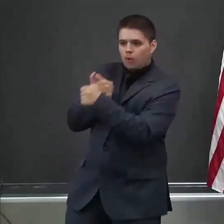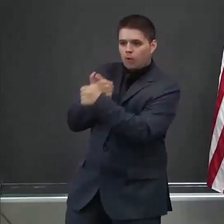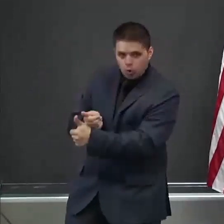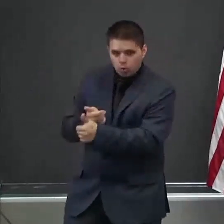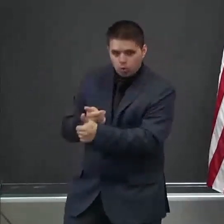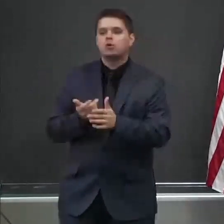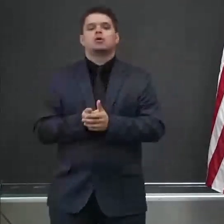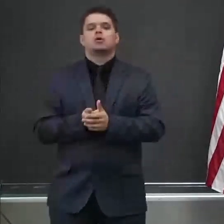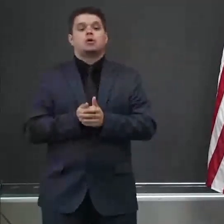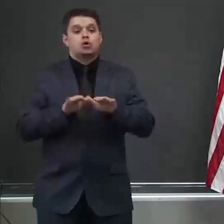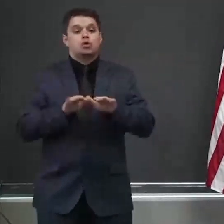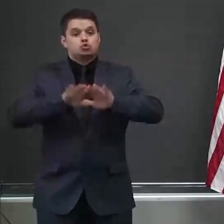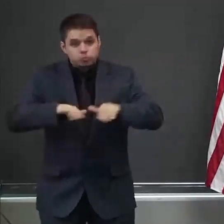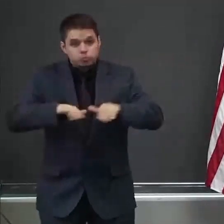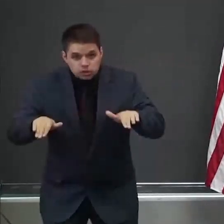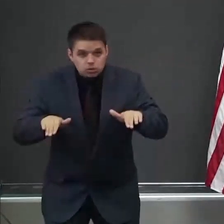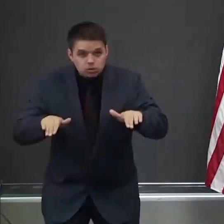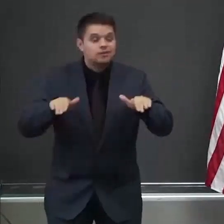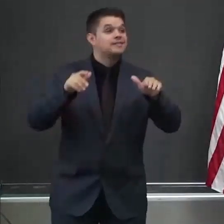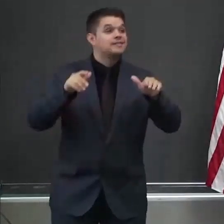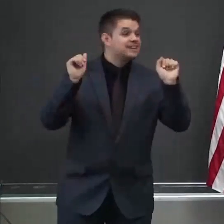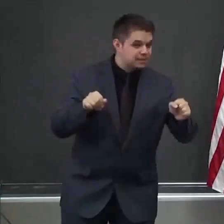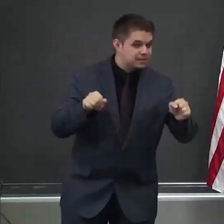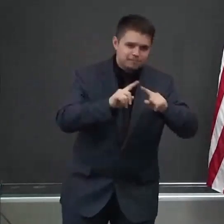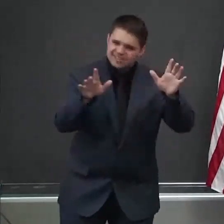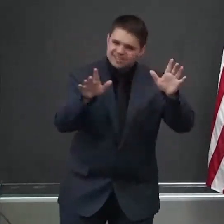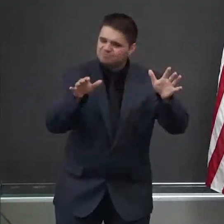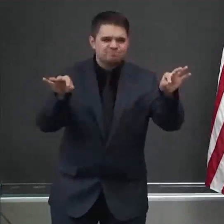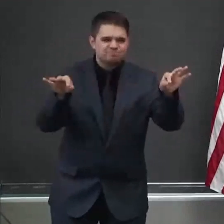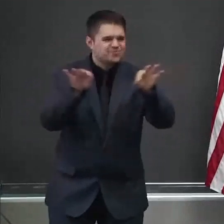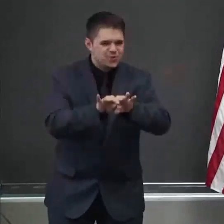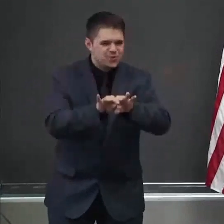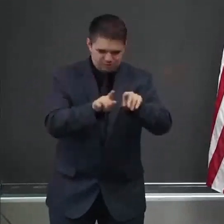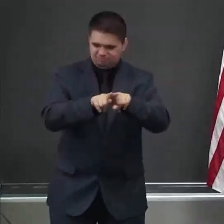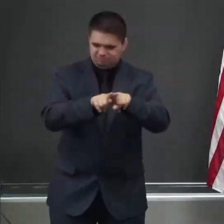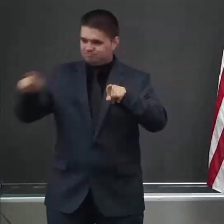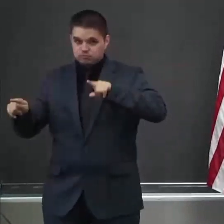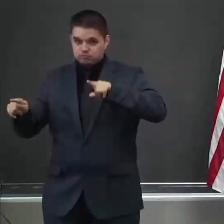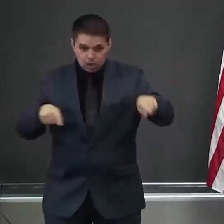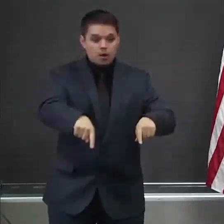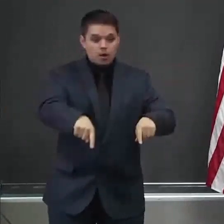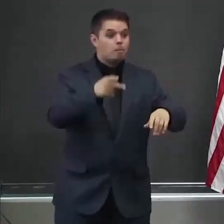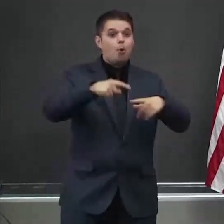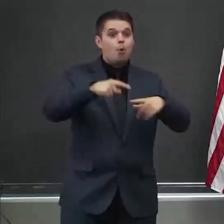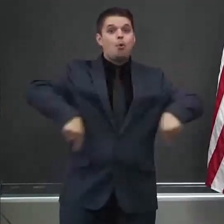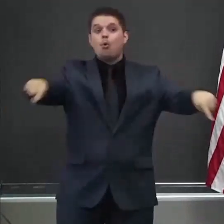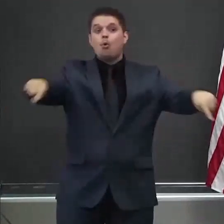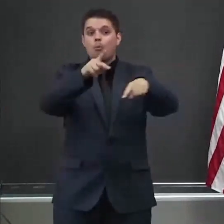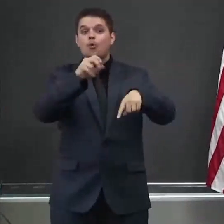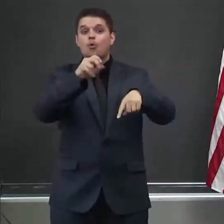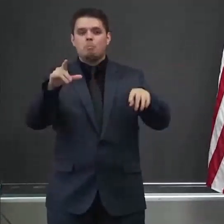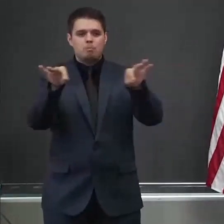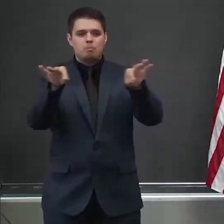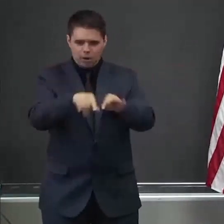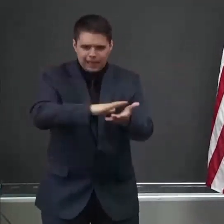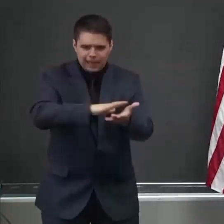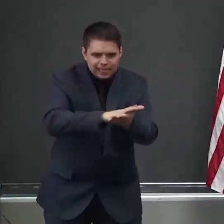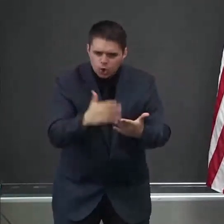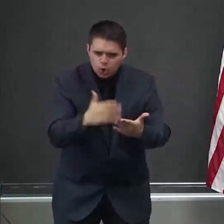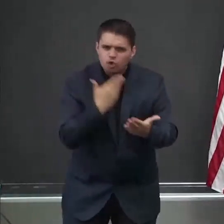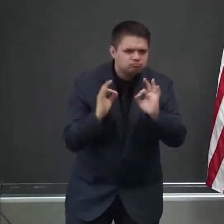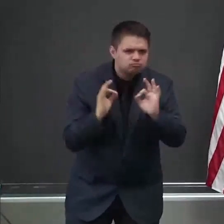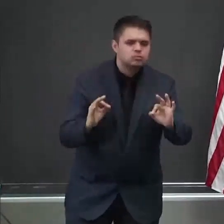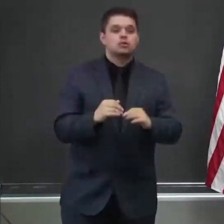distancing and, of course, sanitation guidelines. And allowing venues such as movie theaters to operate